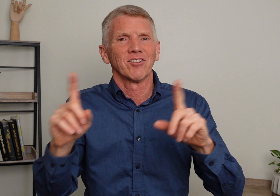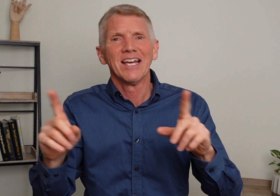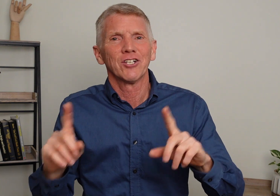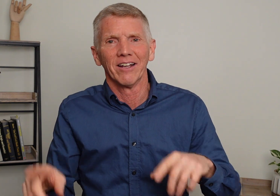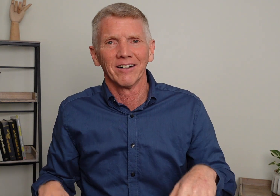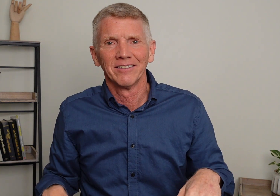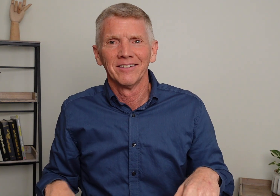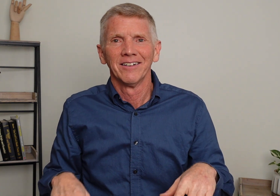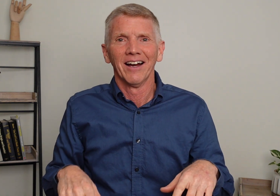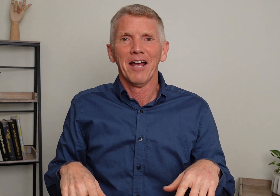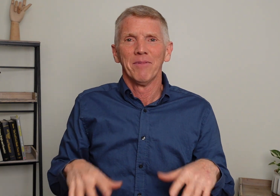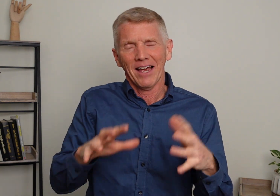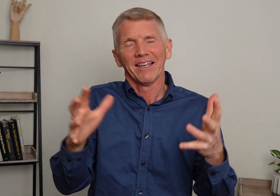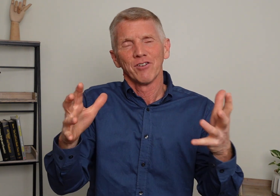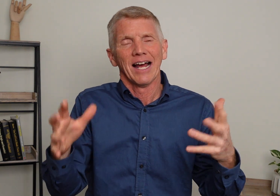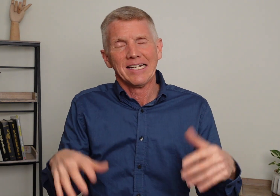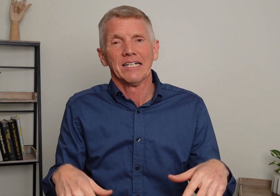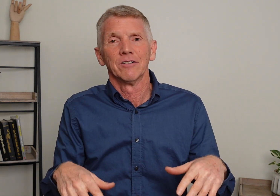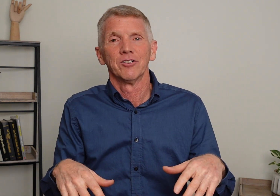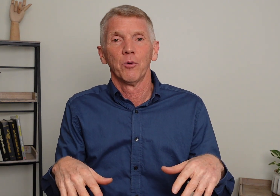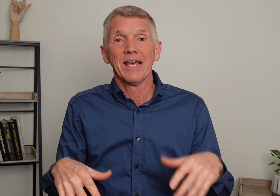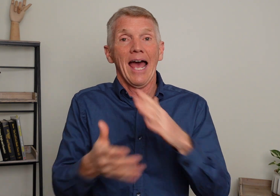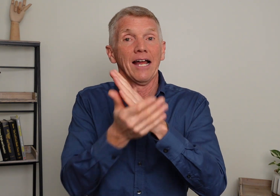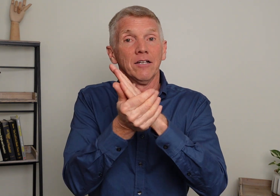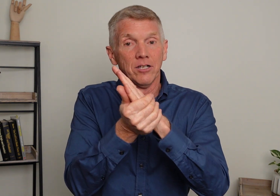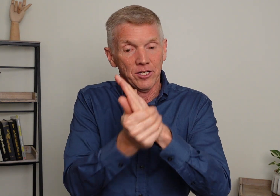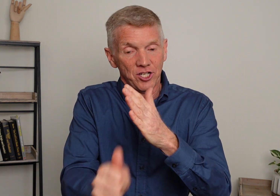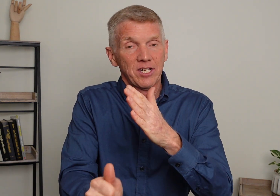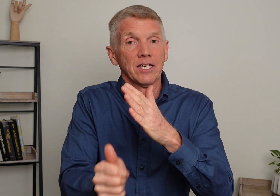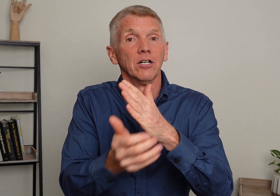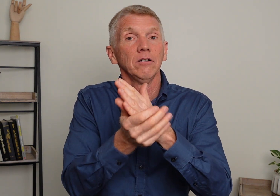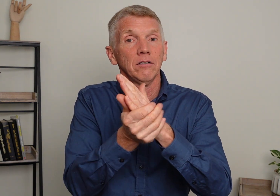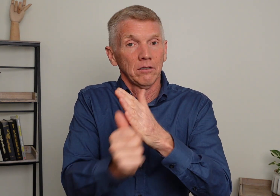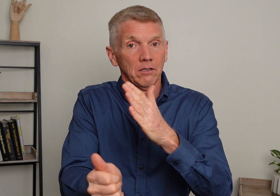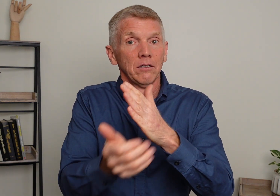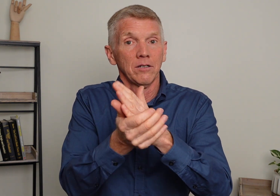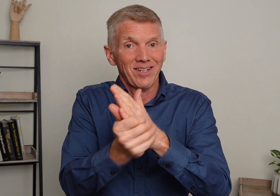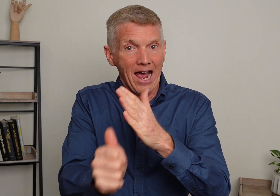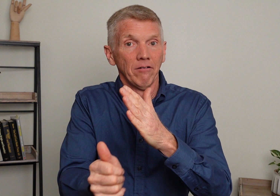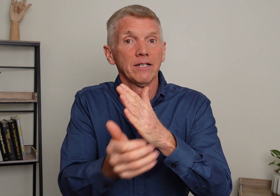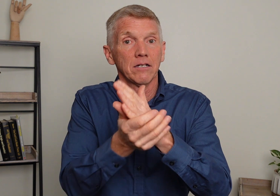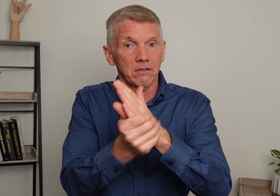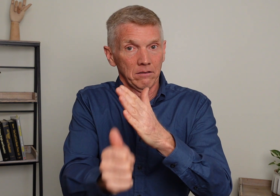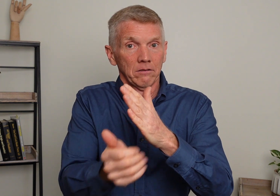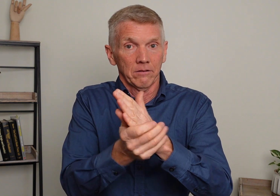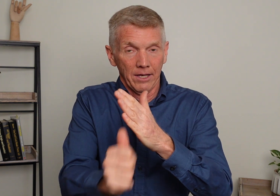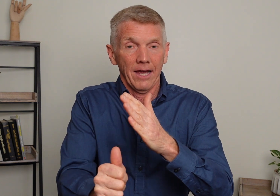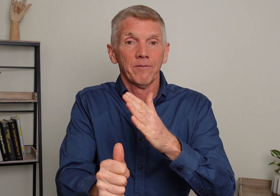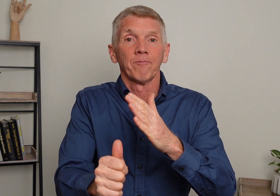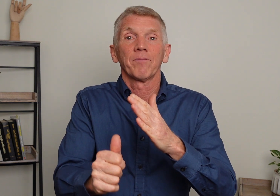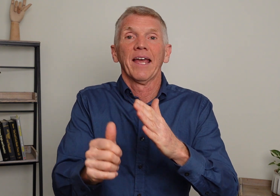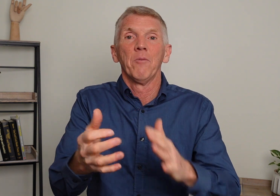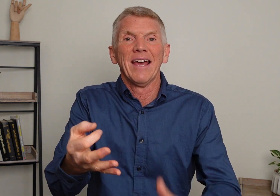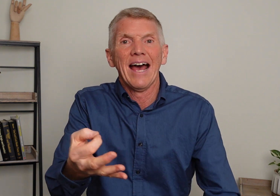translation there, right? But that gives you an idea. So we had skill, talent, okay, and we had